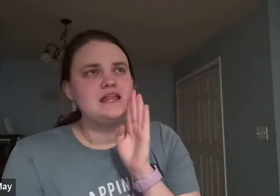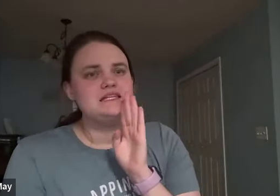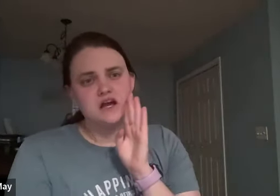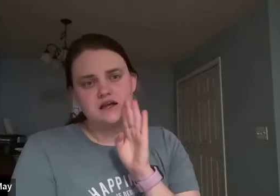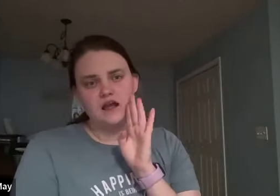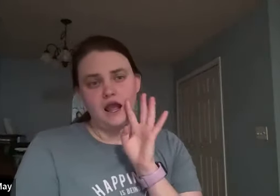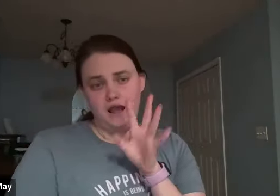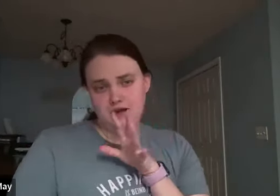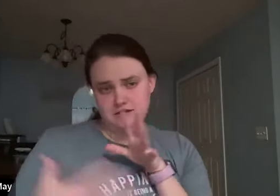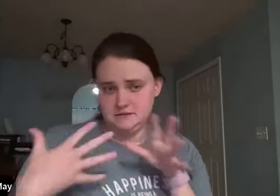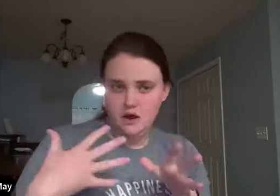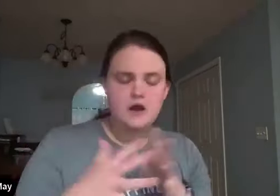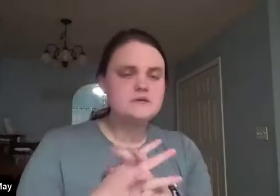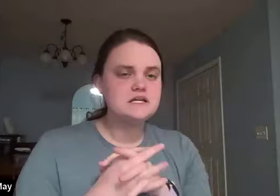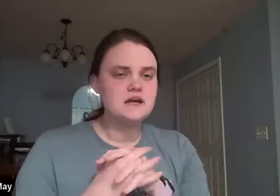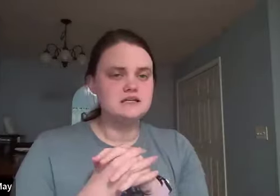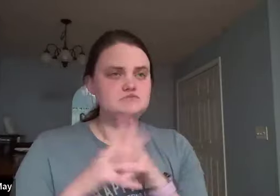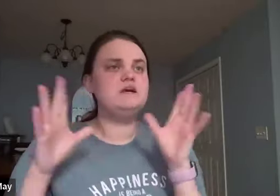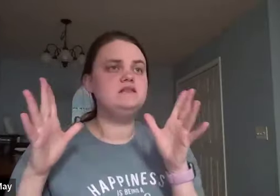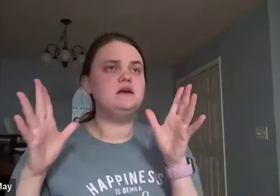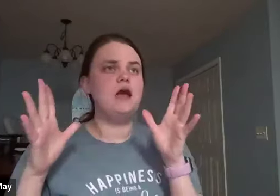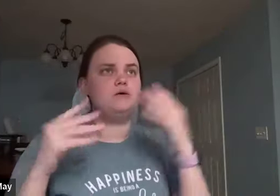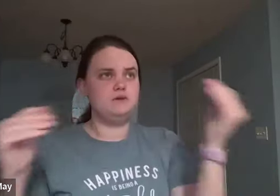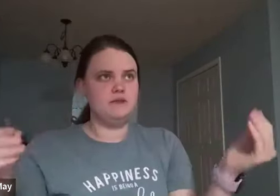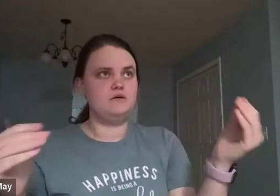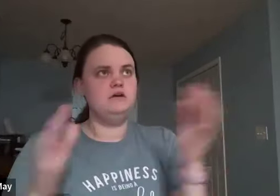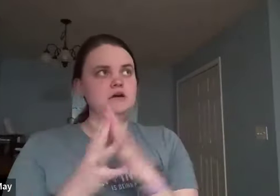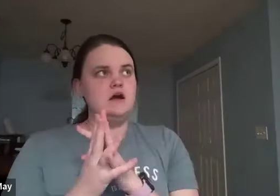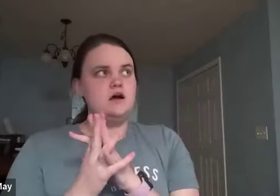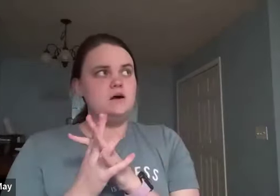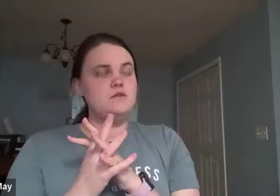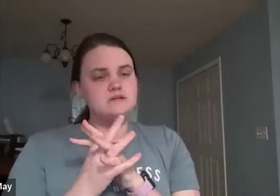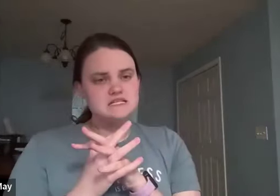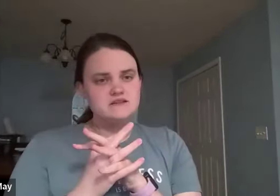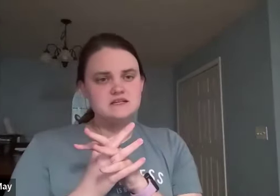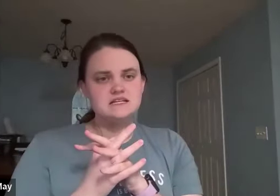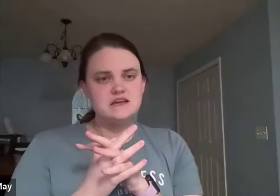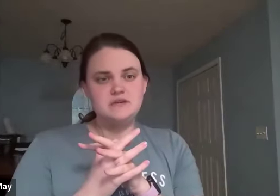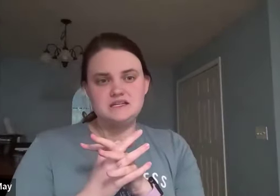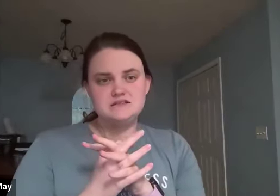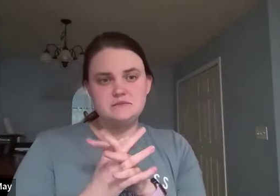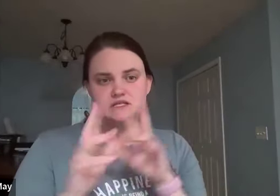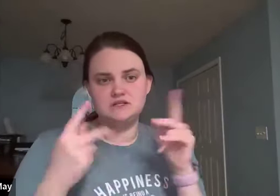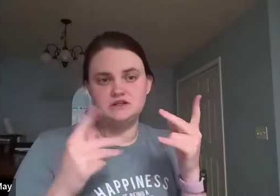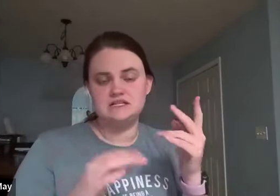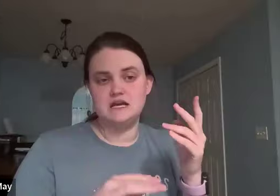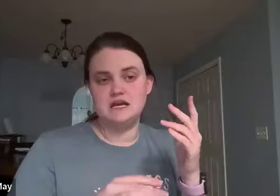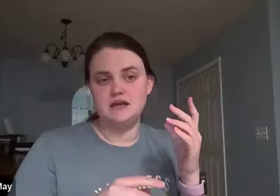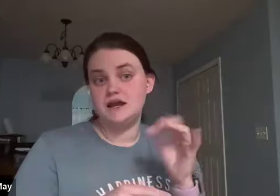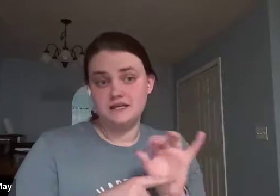It's not as common, mainly out and about. And the reason I say that is because it can be easily misunderstood as a not nice